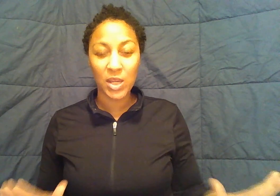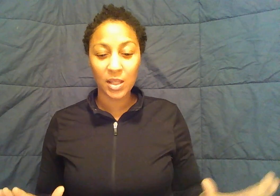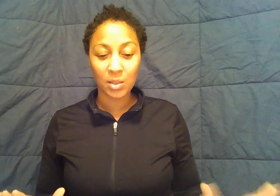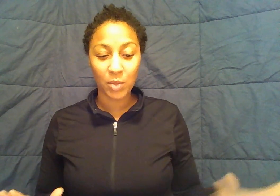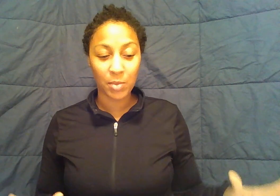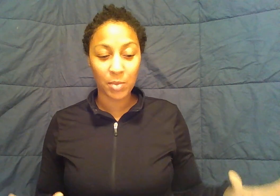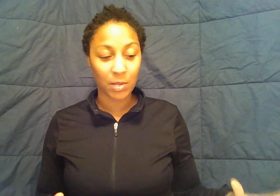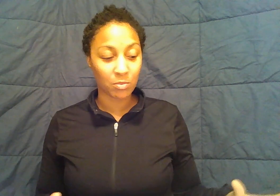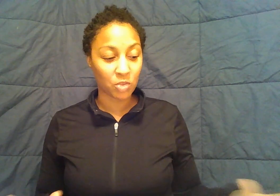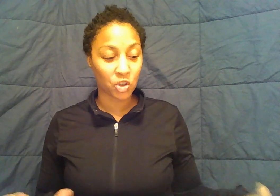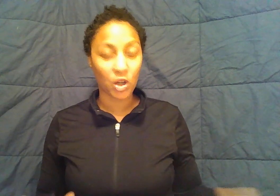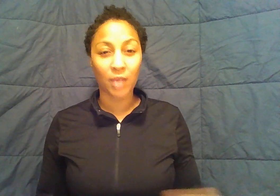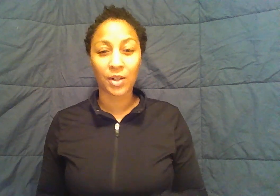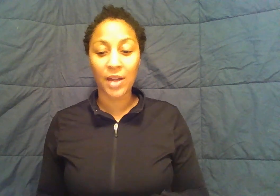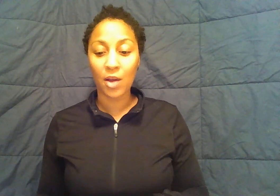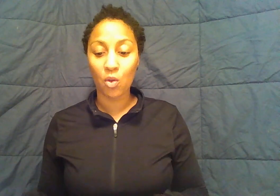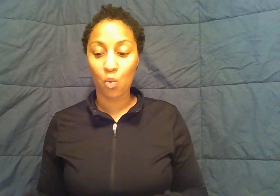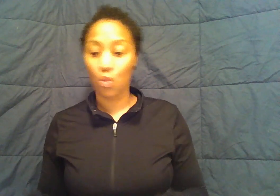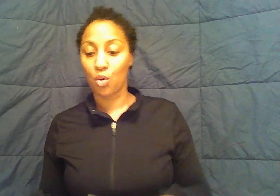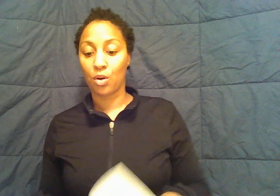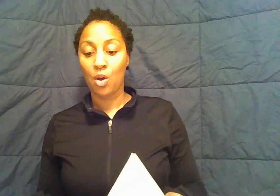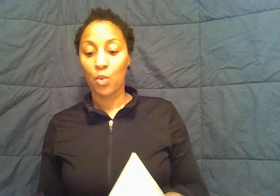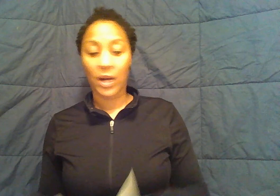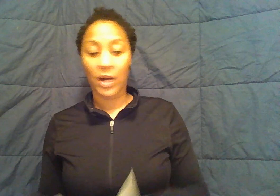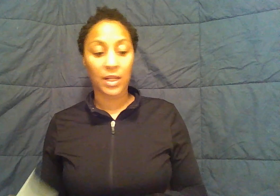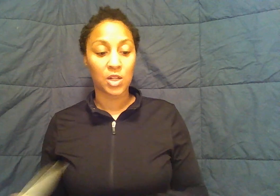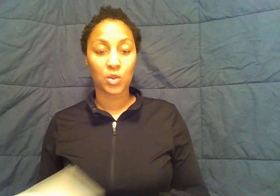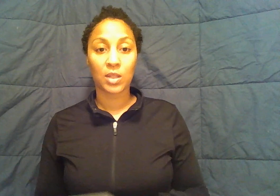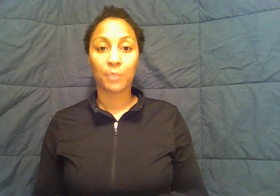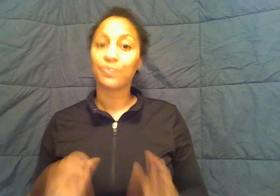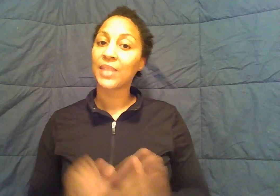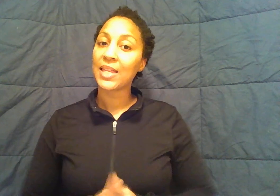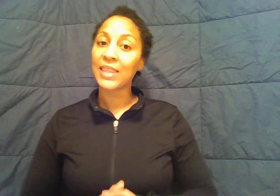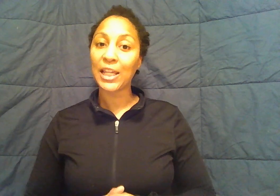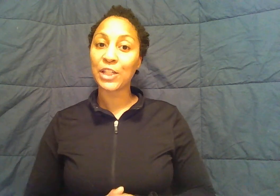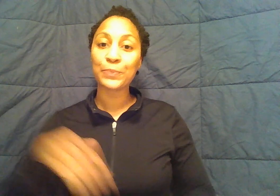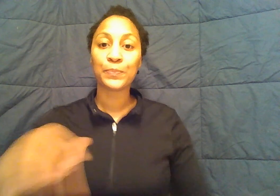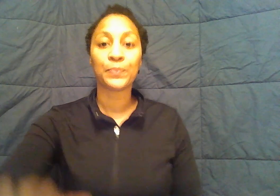tweaking somewhere, but I'm just trying to figure it out, or what I need to do at this point. Thank you.